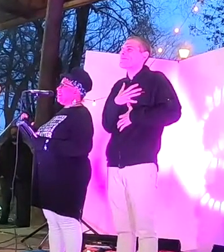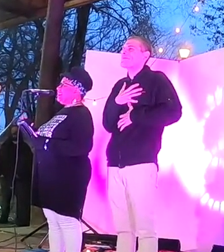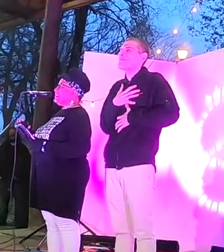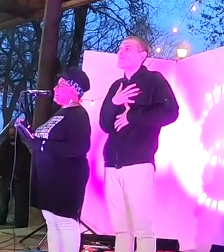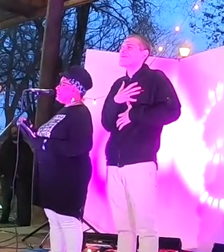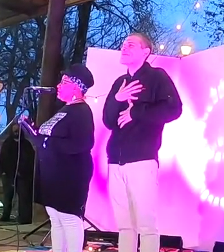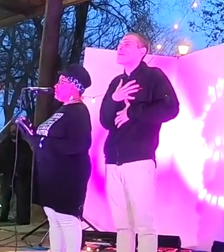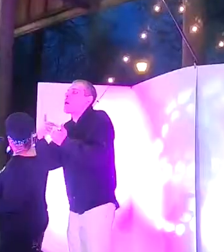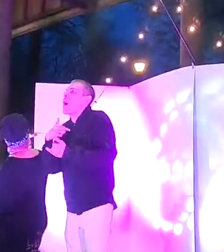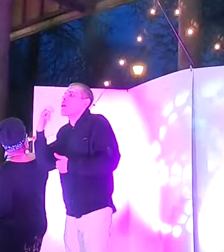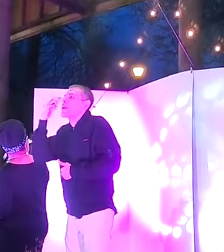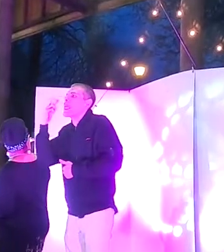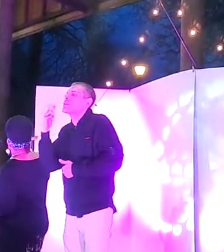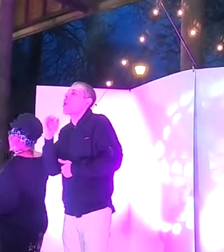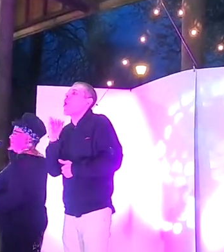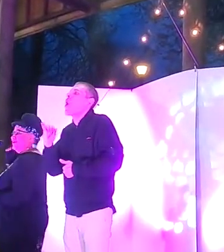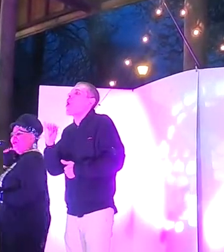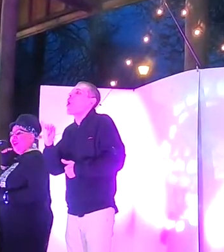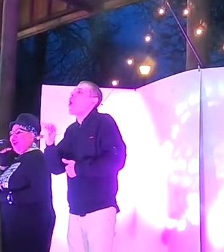and lean into. Who